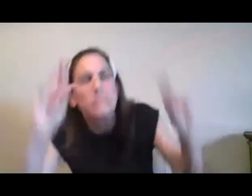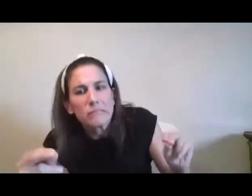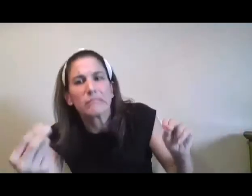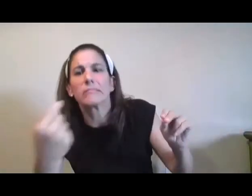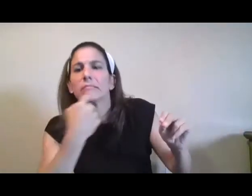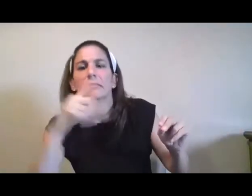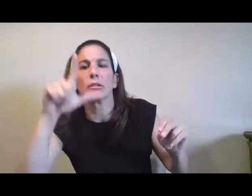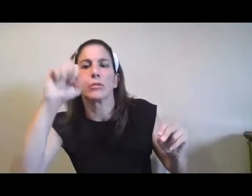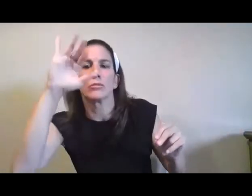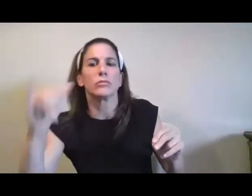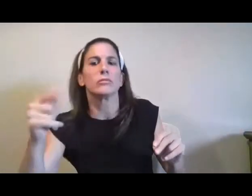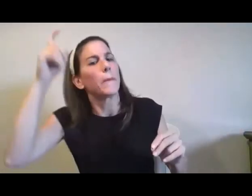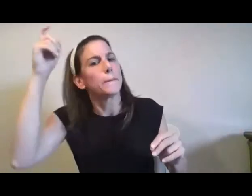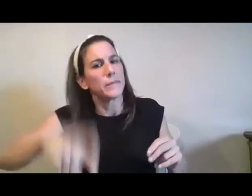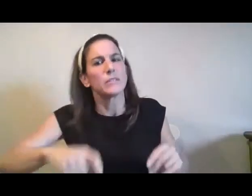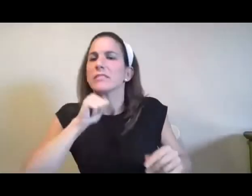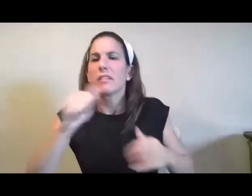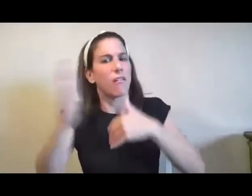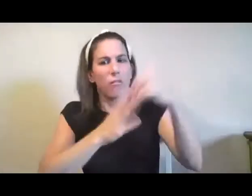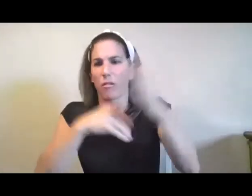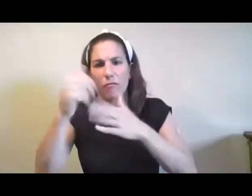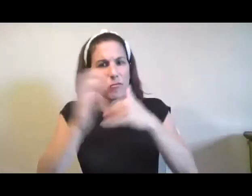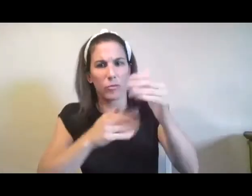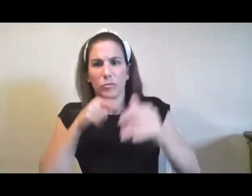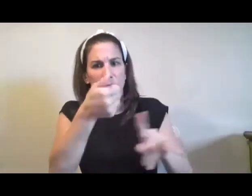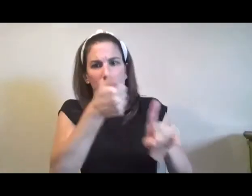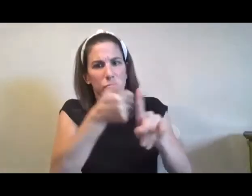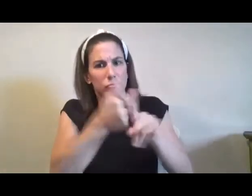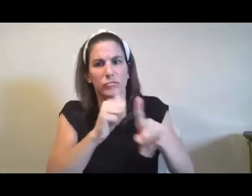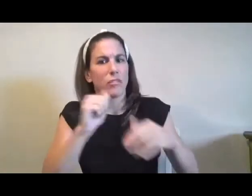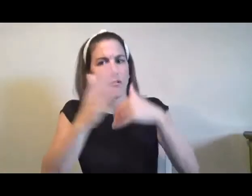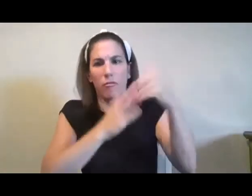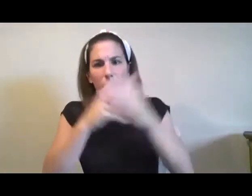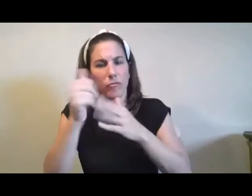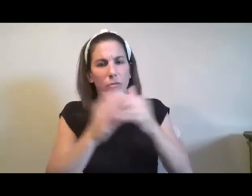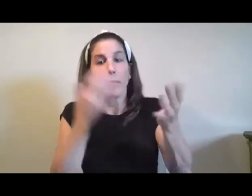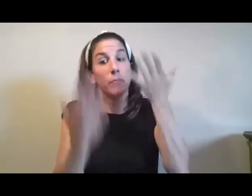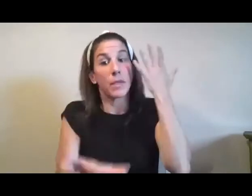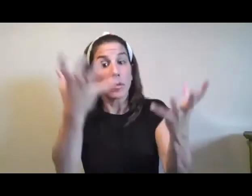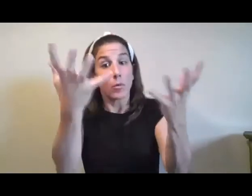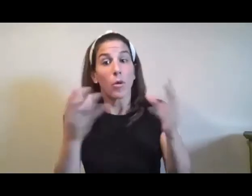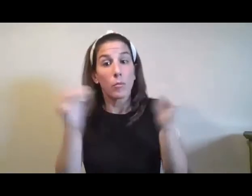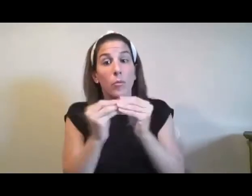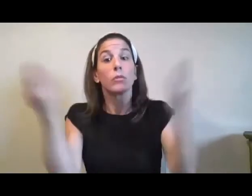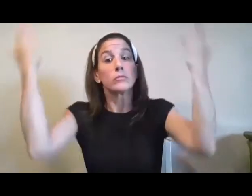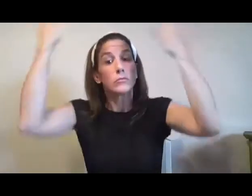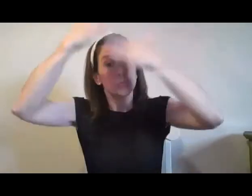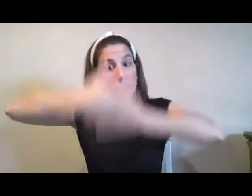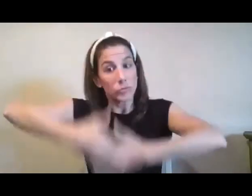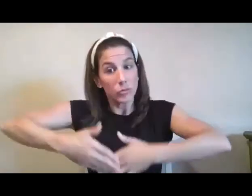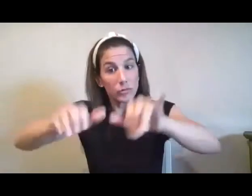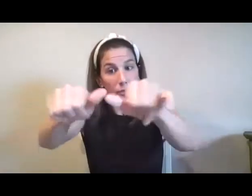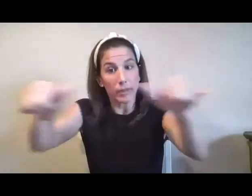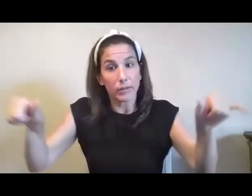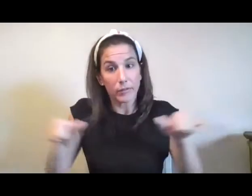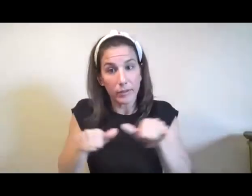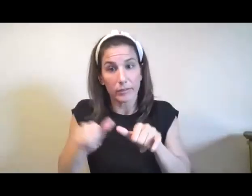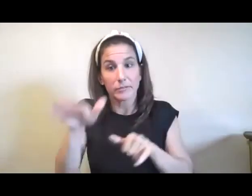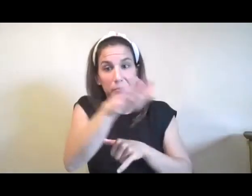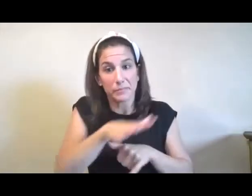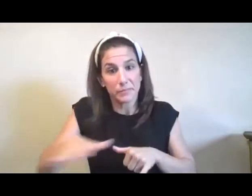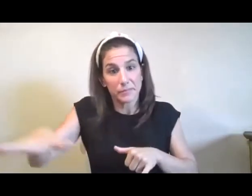Lucy, "you must be uncomfortable. Maybe you'd like a shadier spot."